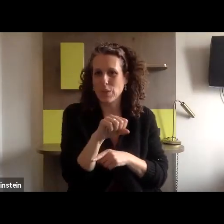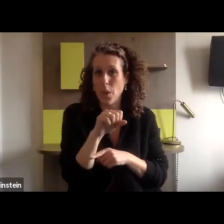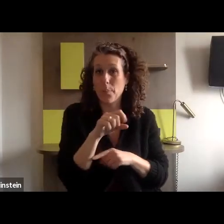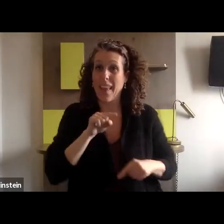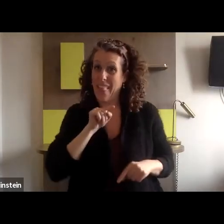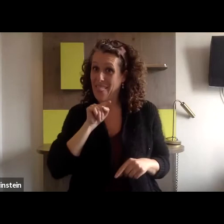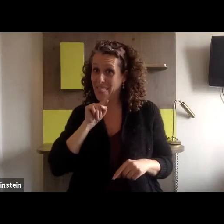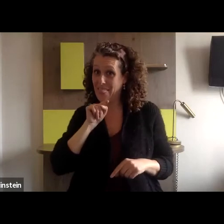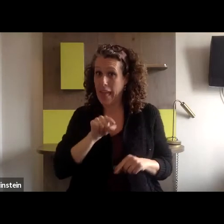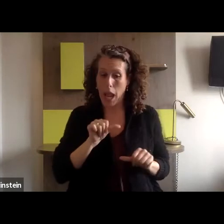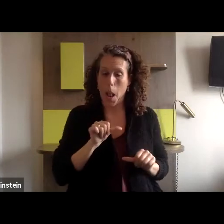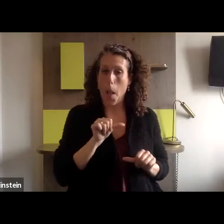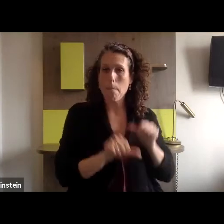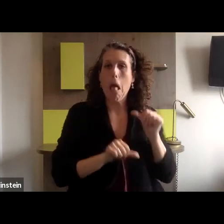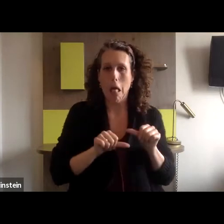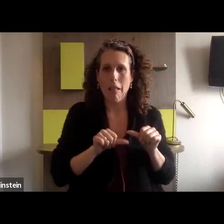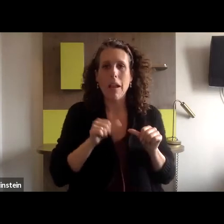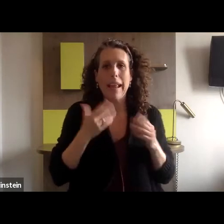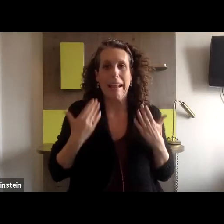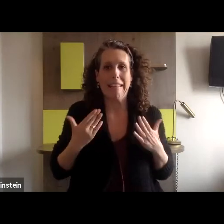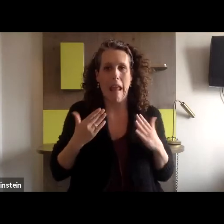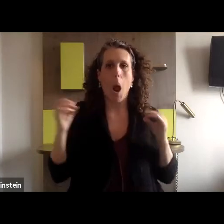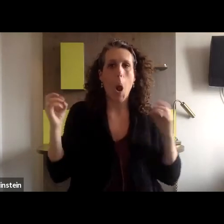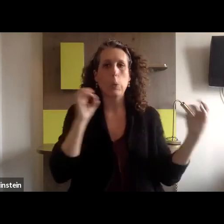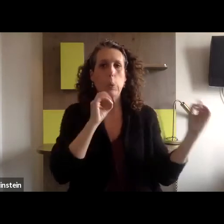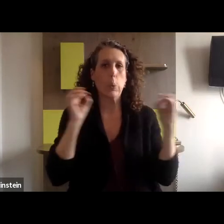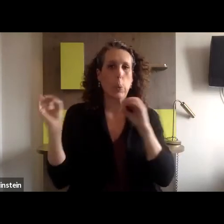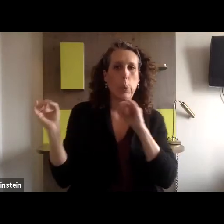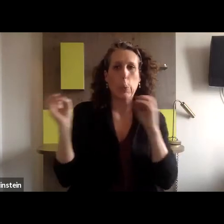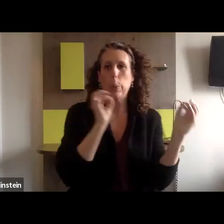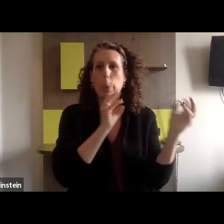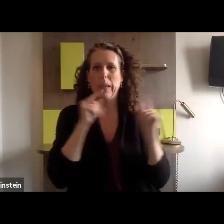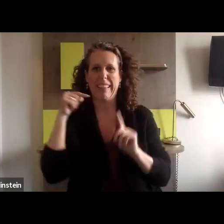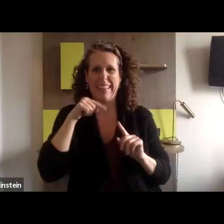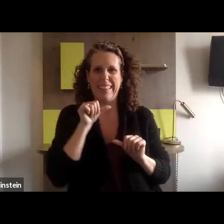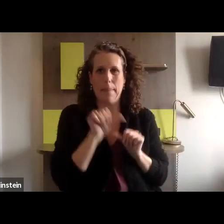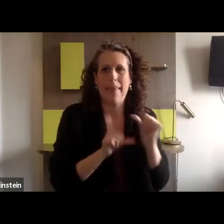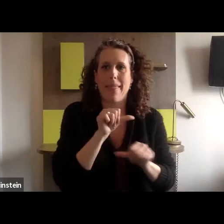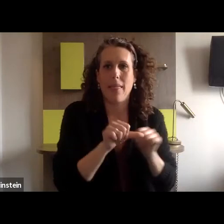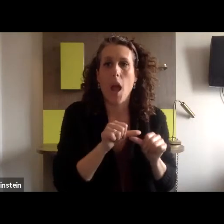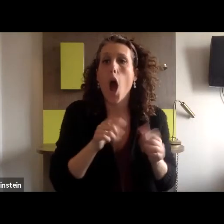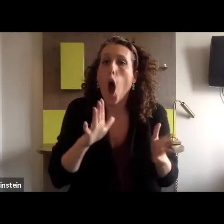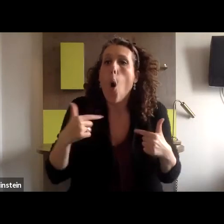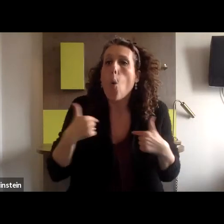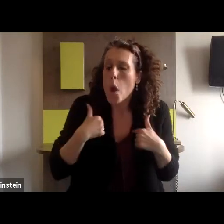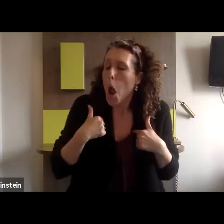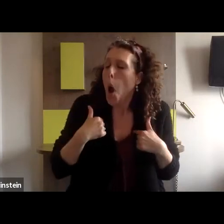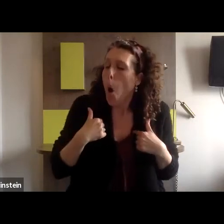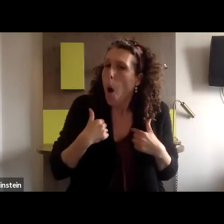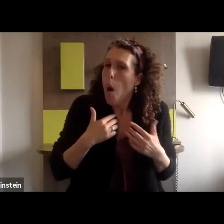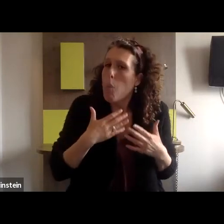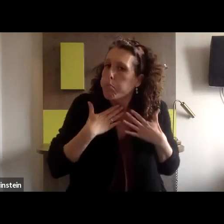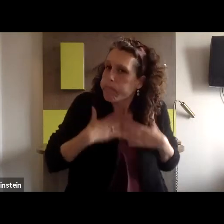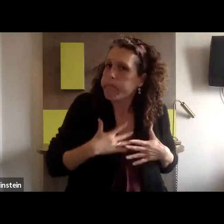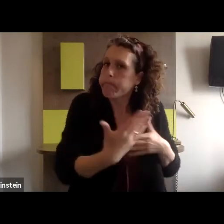very controversial in the literature. We selected this method just as a kind of proof of concept because it's never been